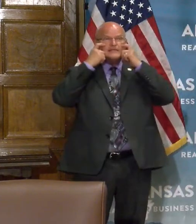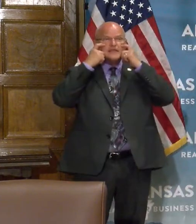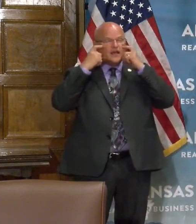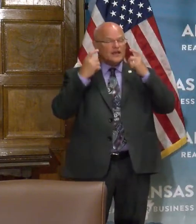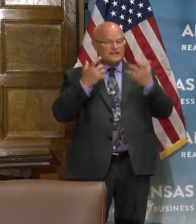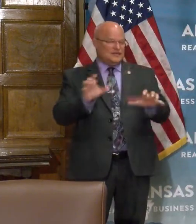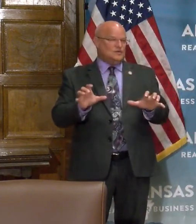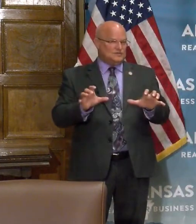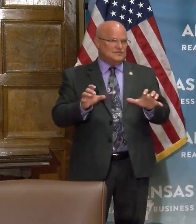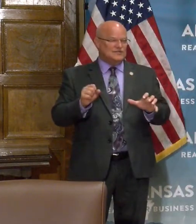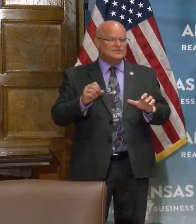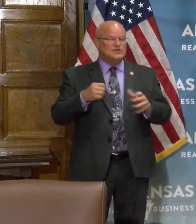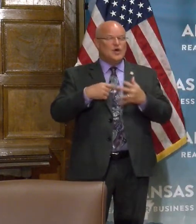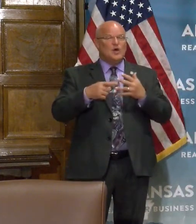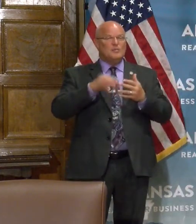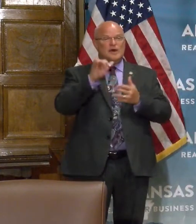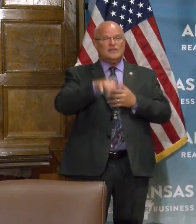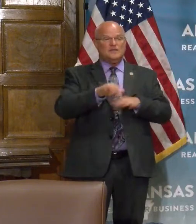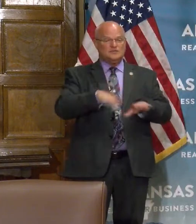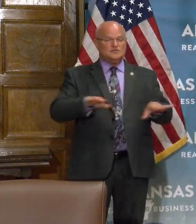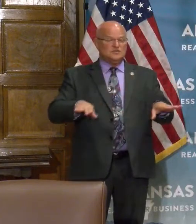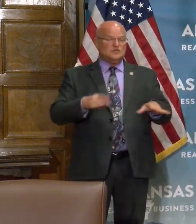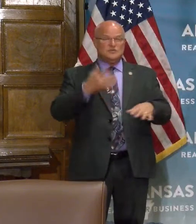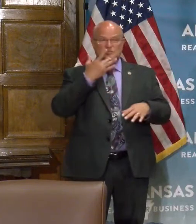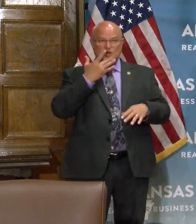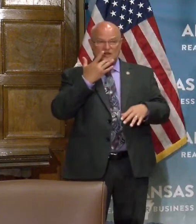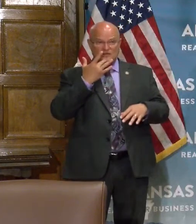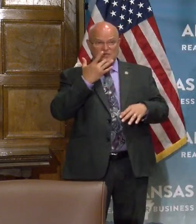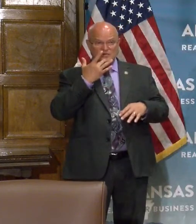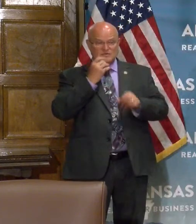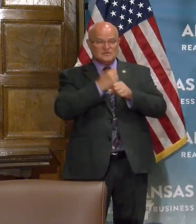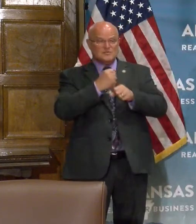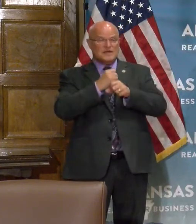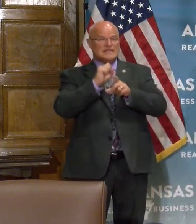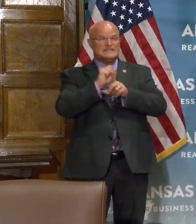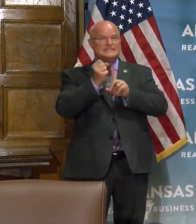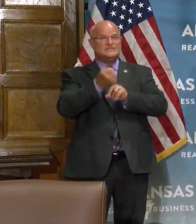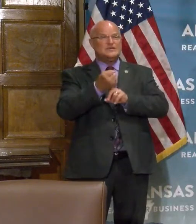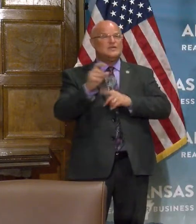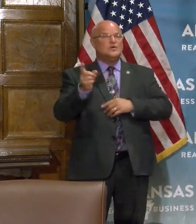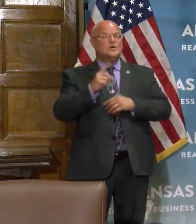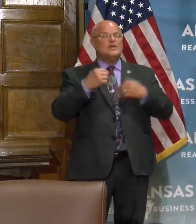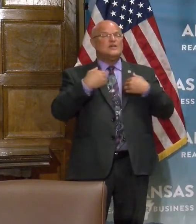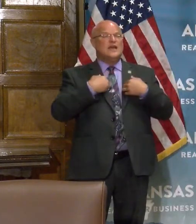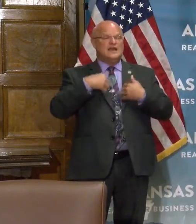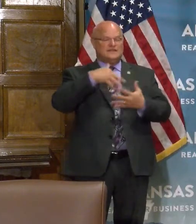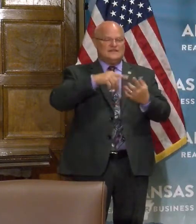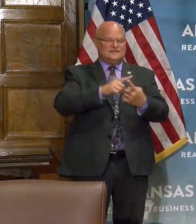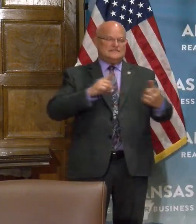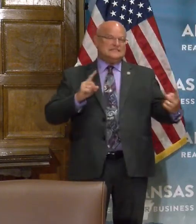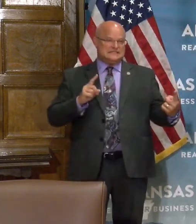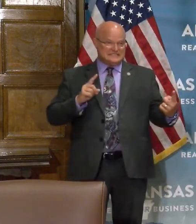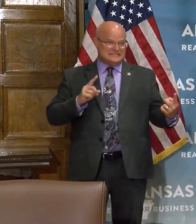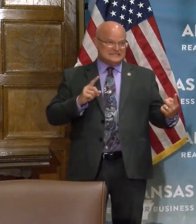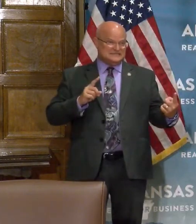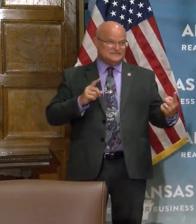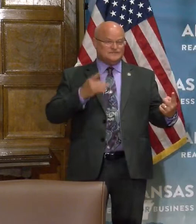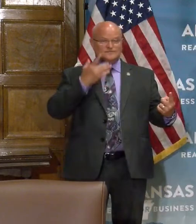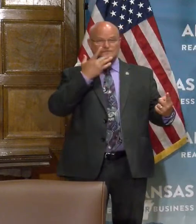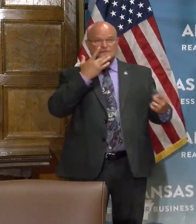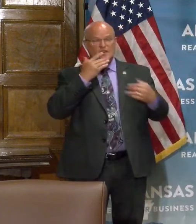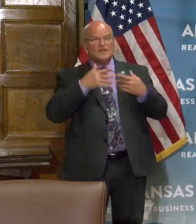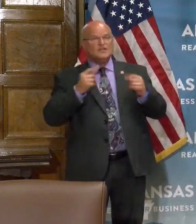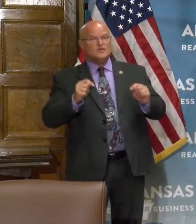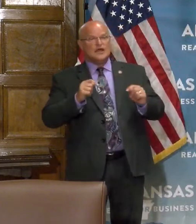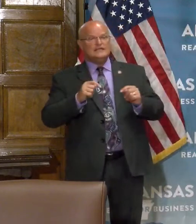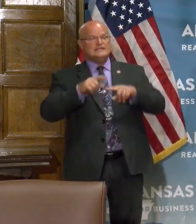on, so amongst those children, it would be preferable to create a situation where you have the physical distancing rather than trying